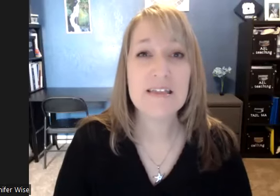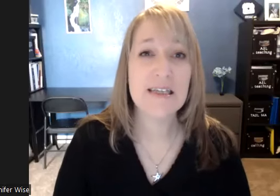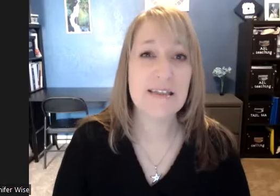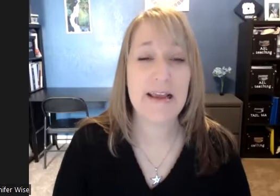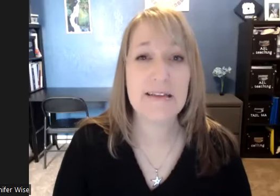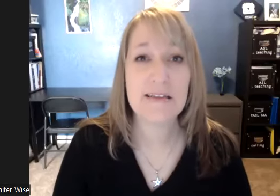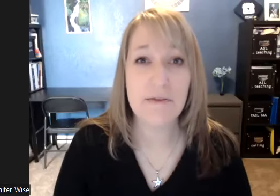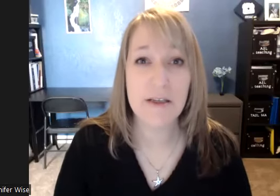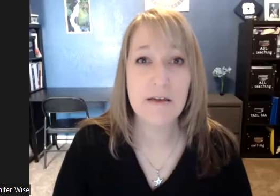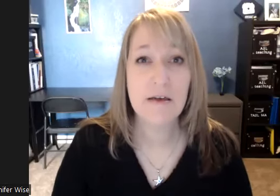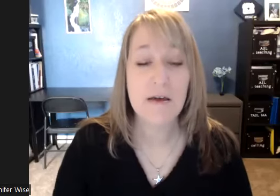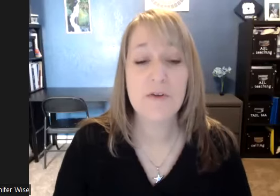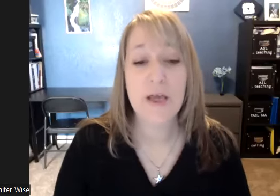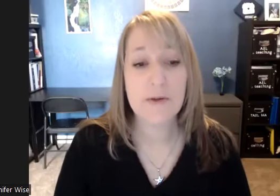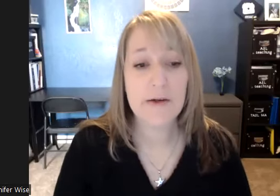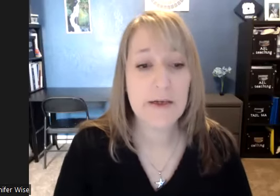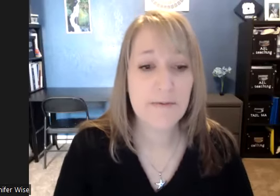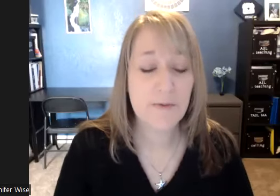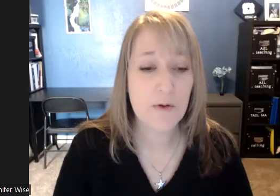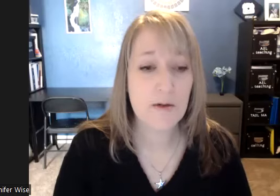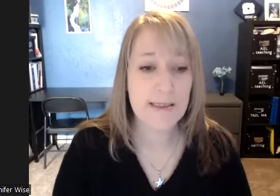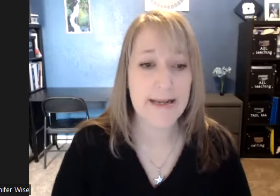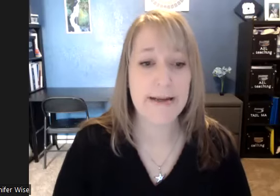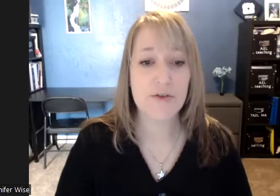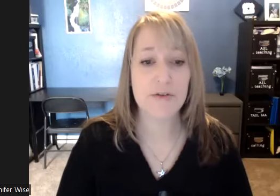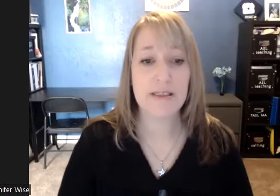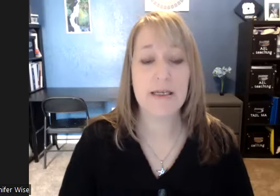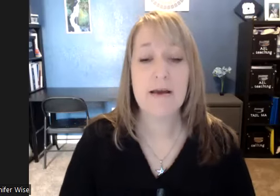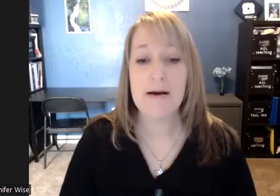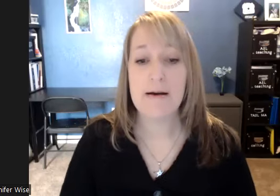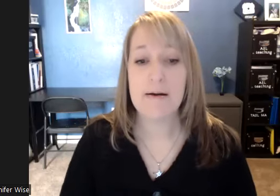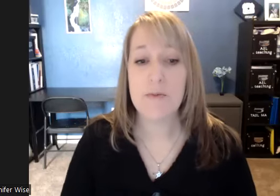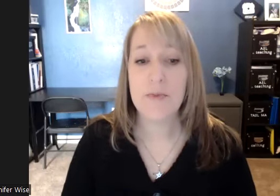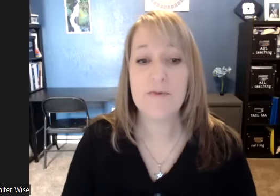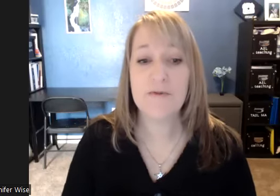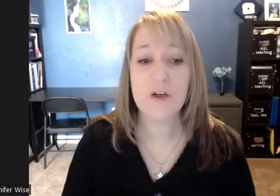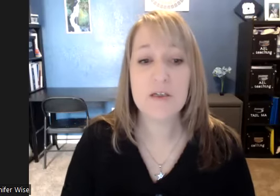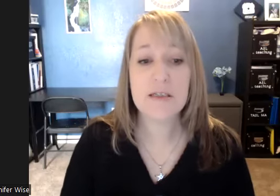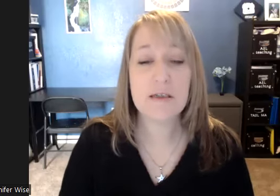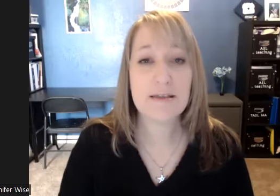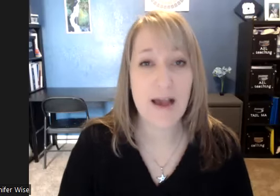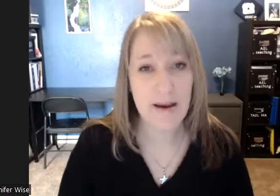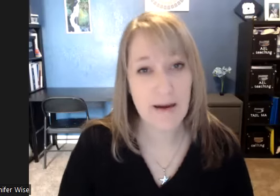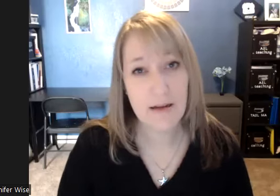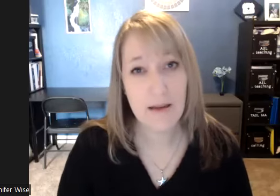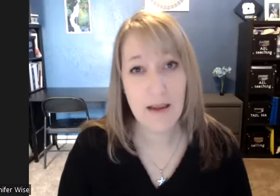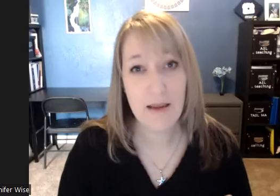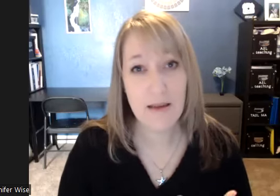This is lesson 8.7, vocabulary for signing naturally. The first sign in